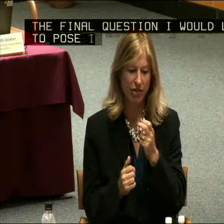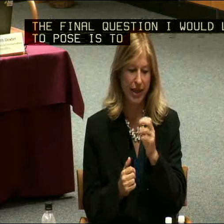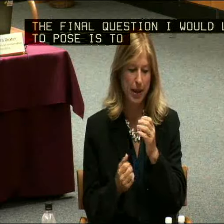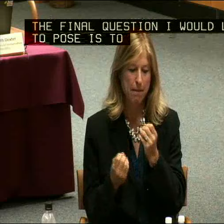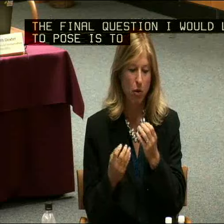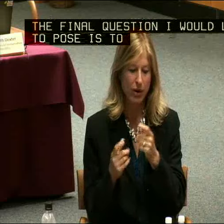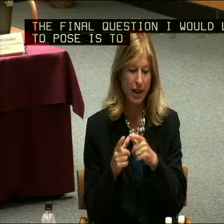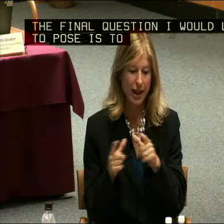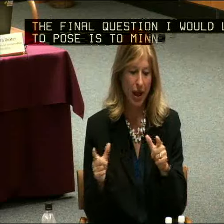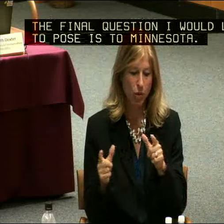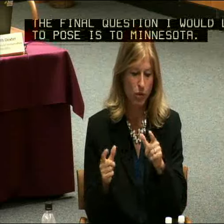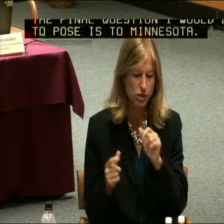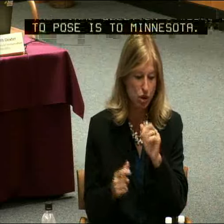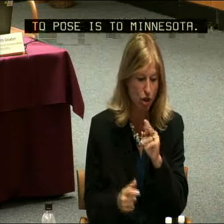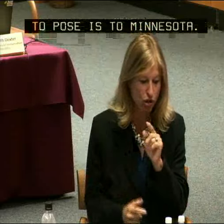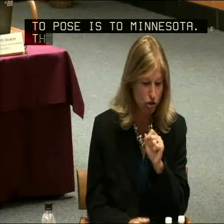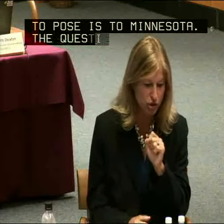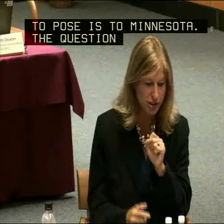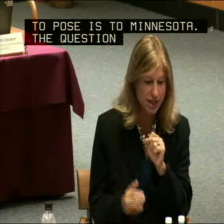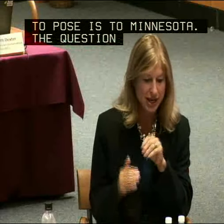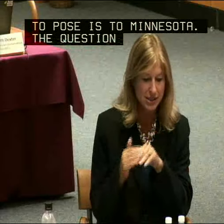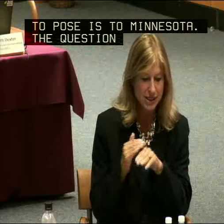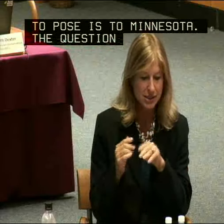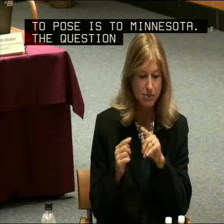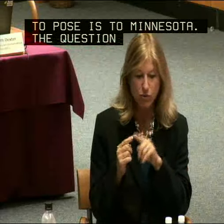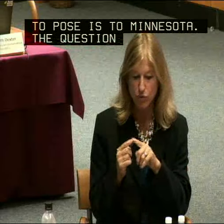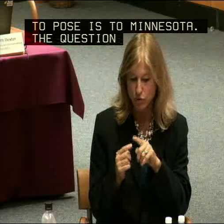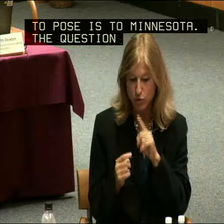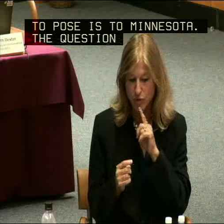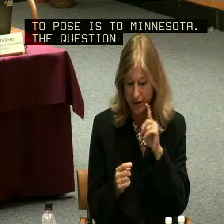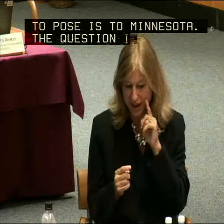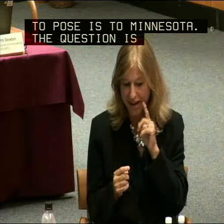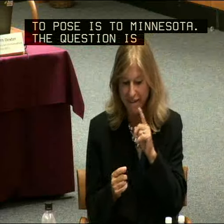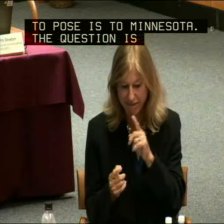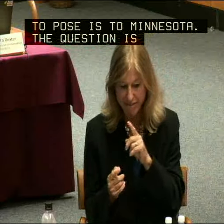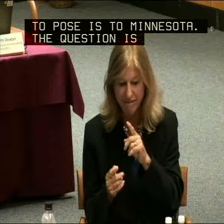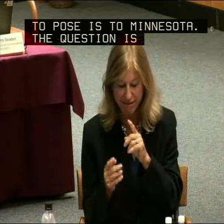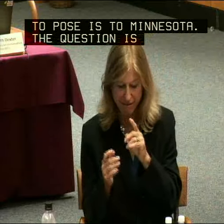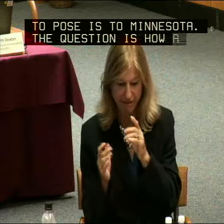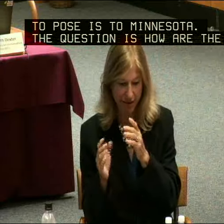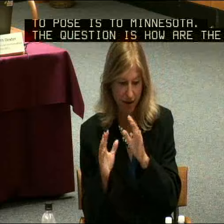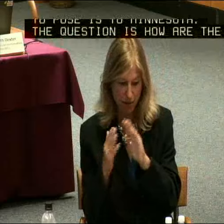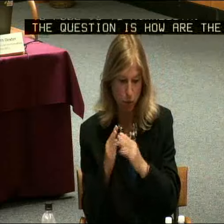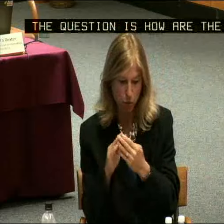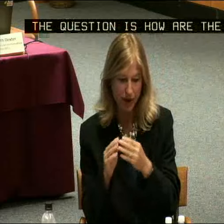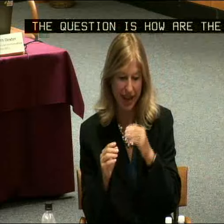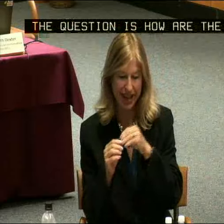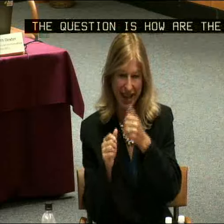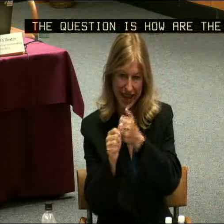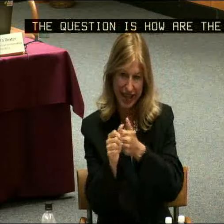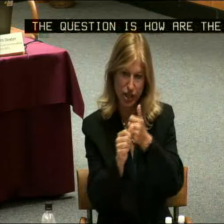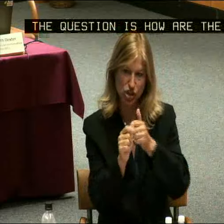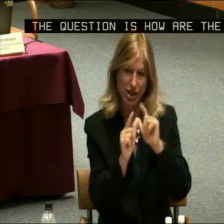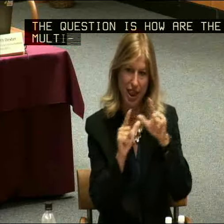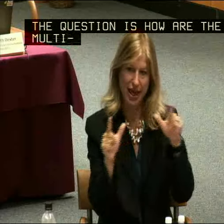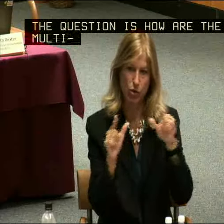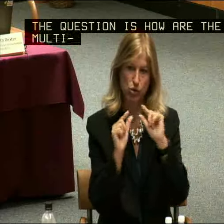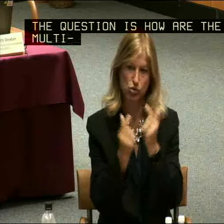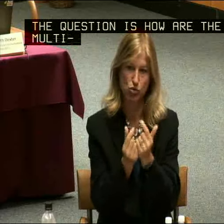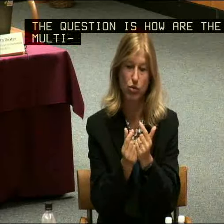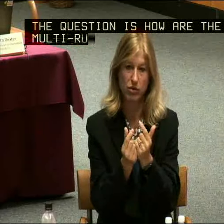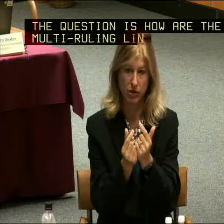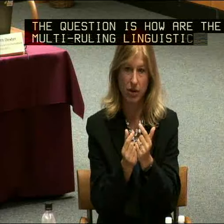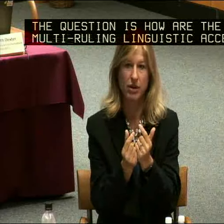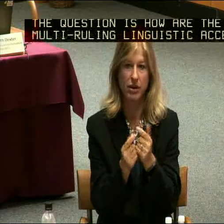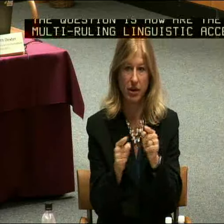how are the multilinguistic access points that you have, including the deaf community,